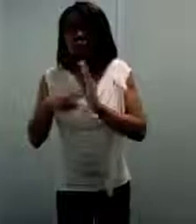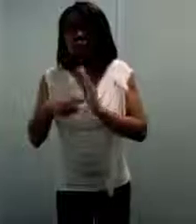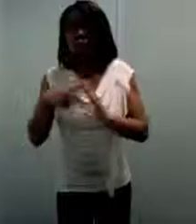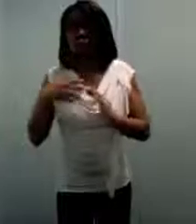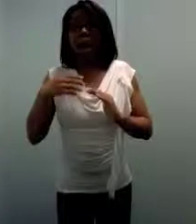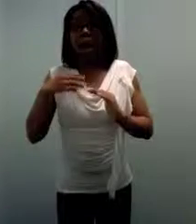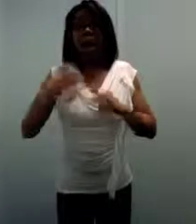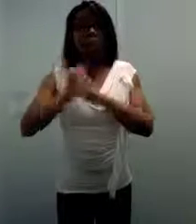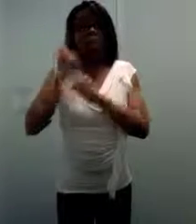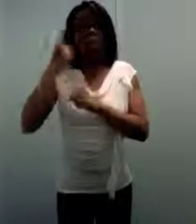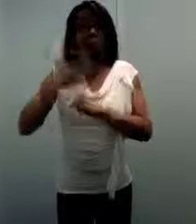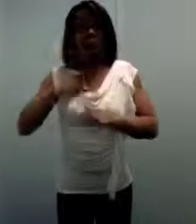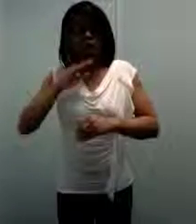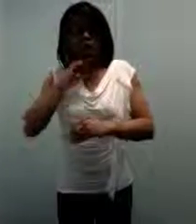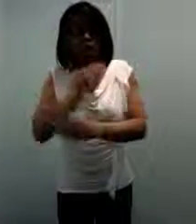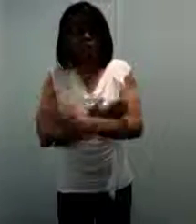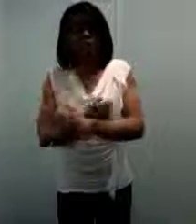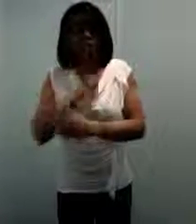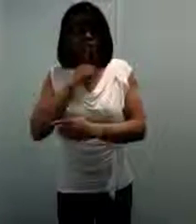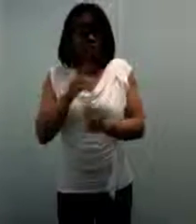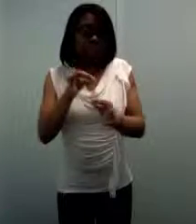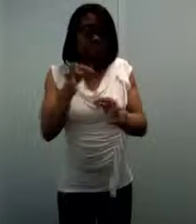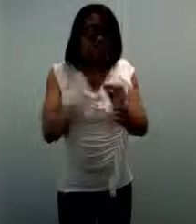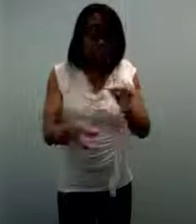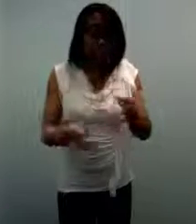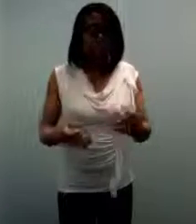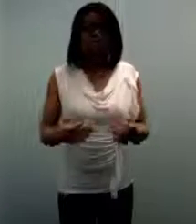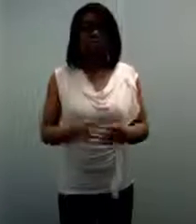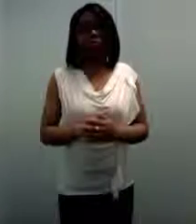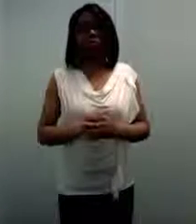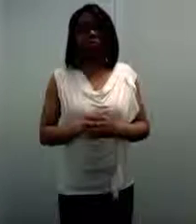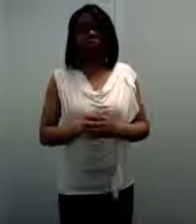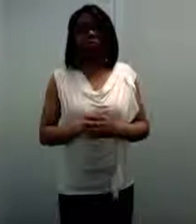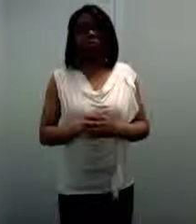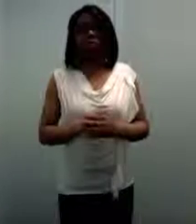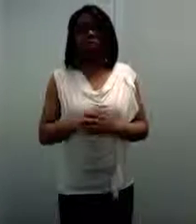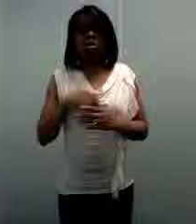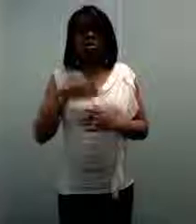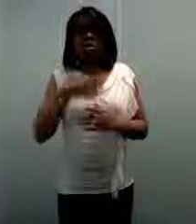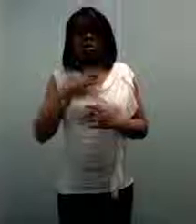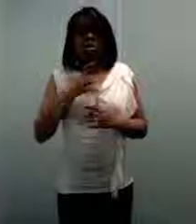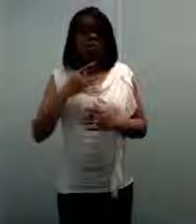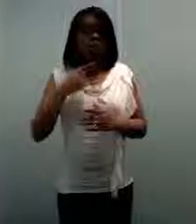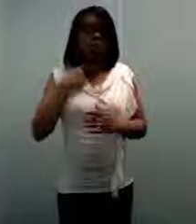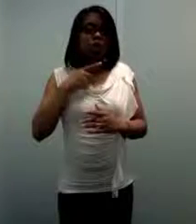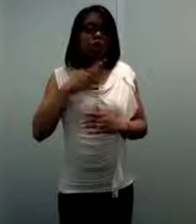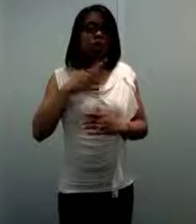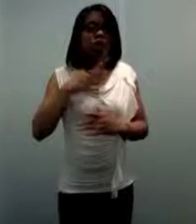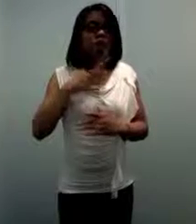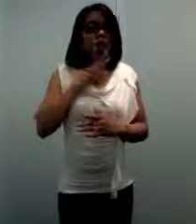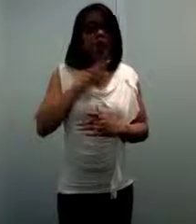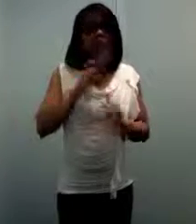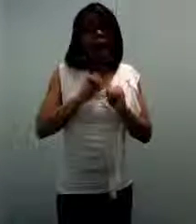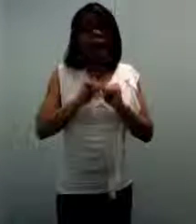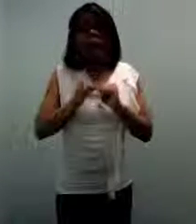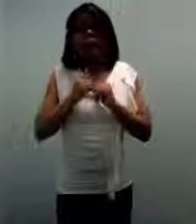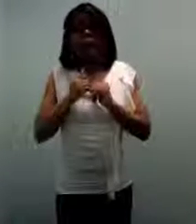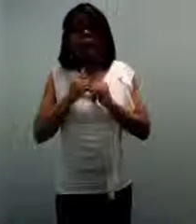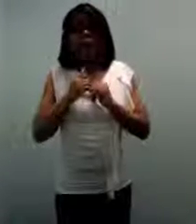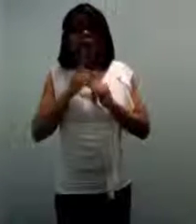daughter. And very, very simple. You know, we were talking about what happens when you increase the number of sides of a polygon to